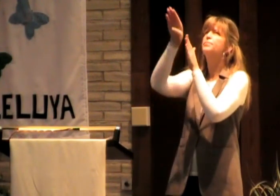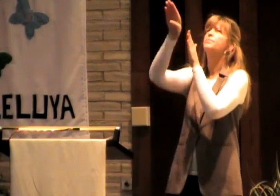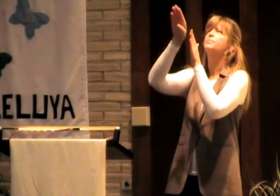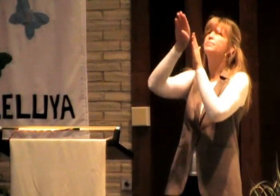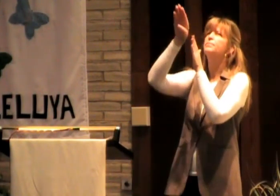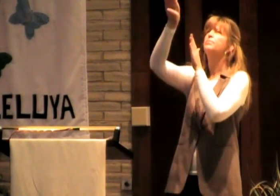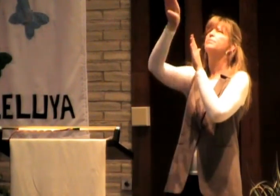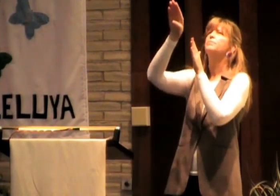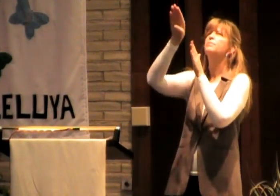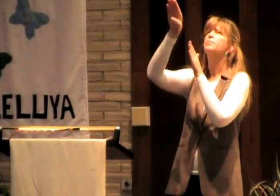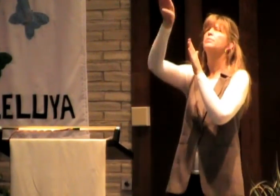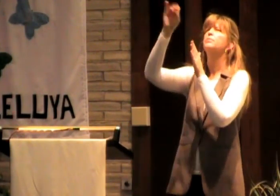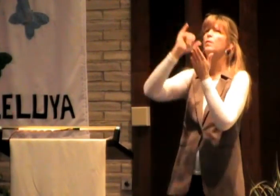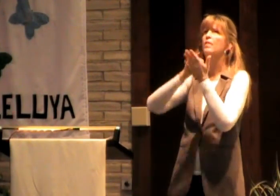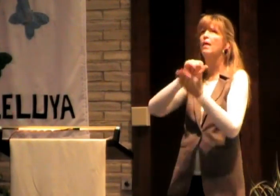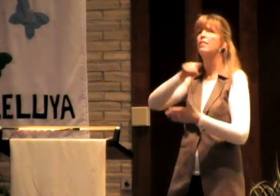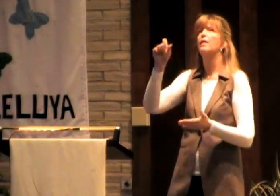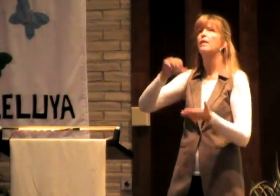to happen,